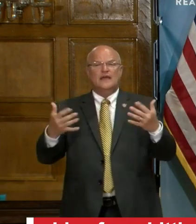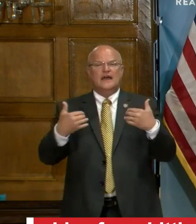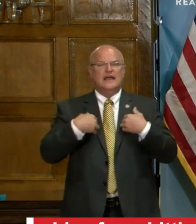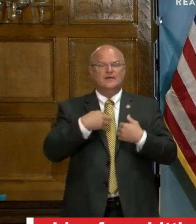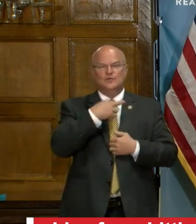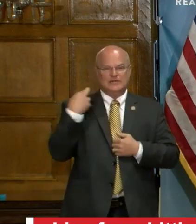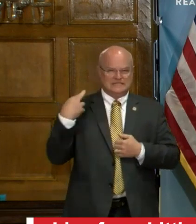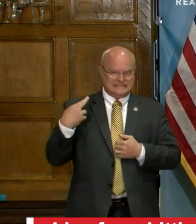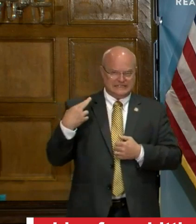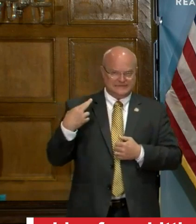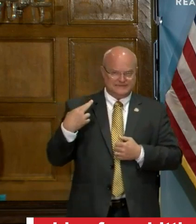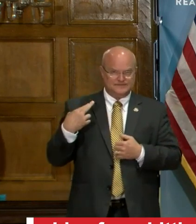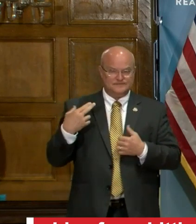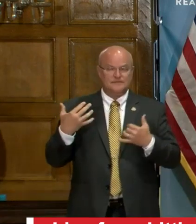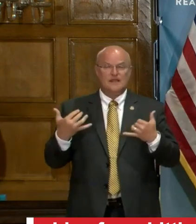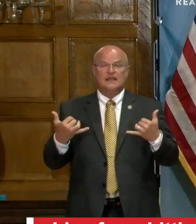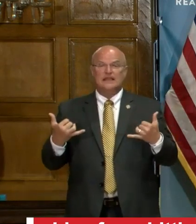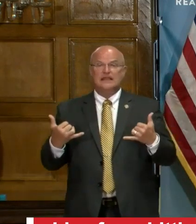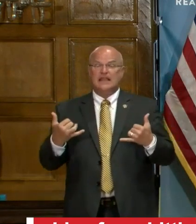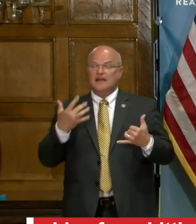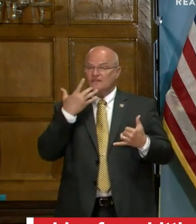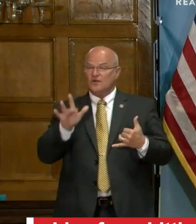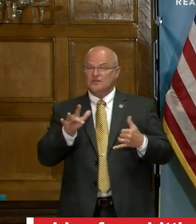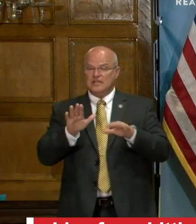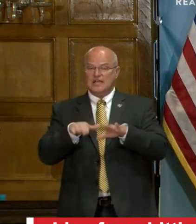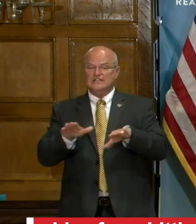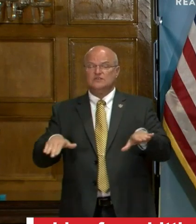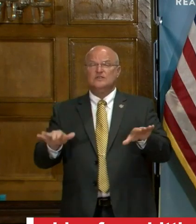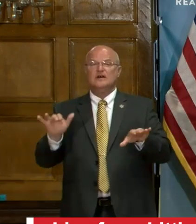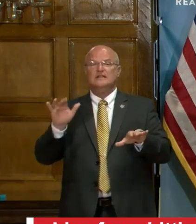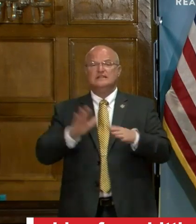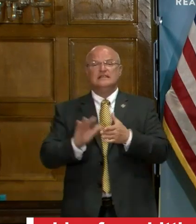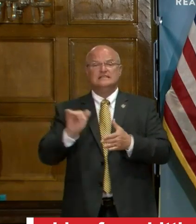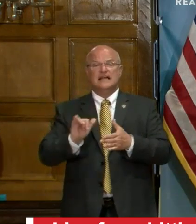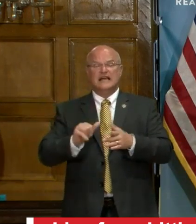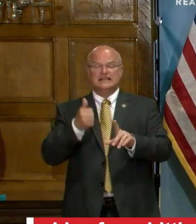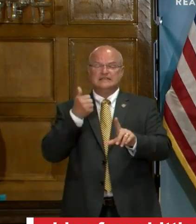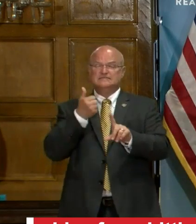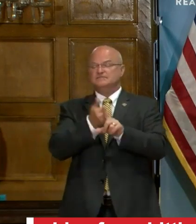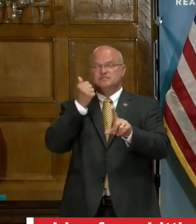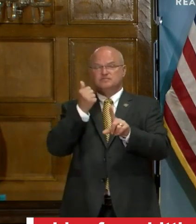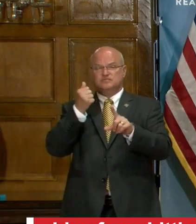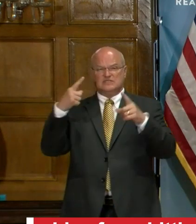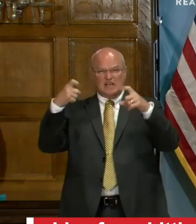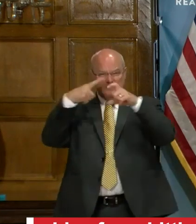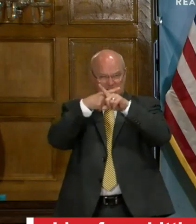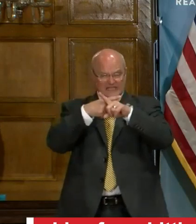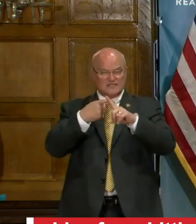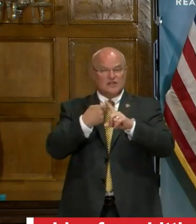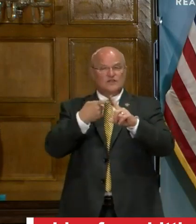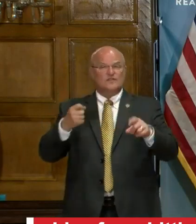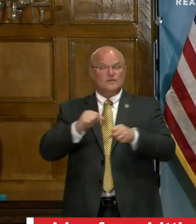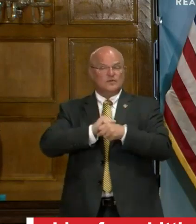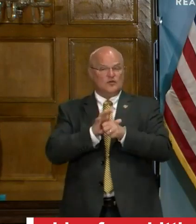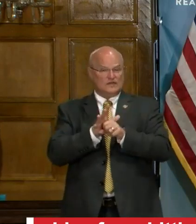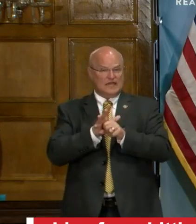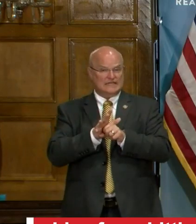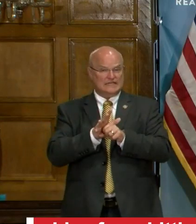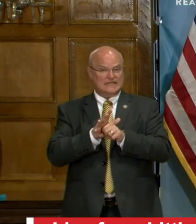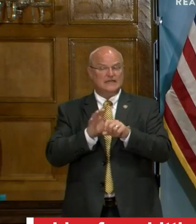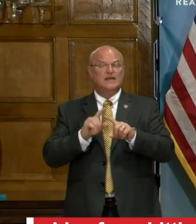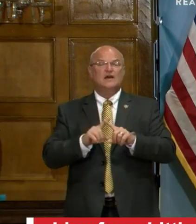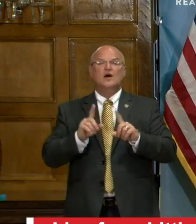undue risk. Now, fortunately, children are less likely to get severe complications from